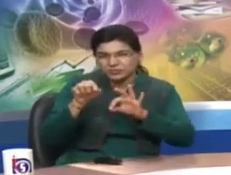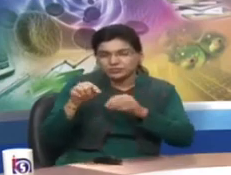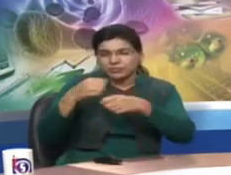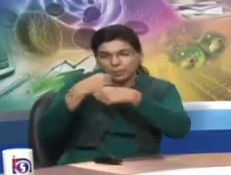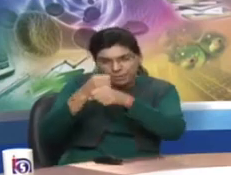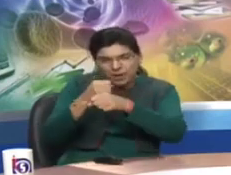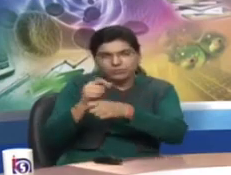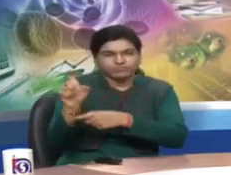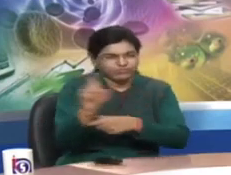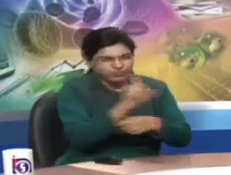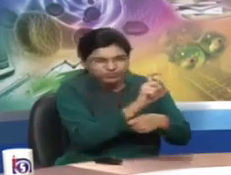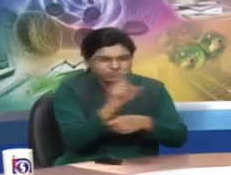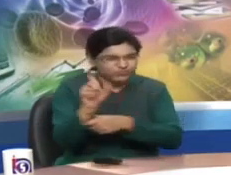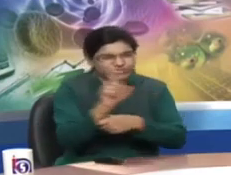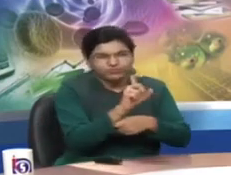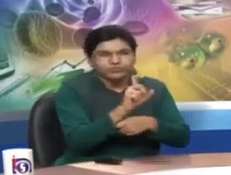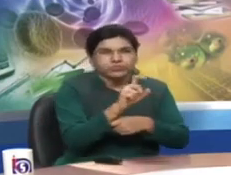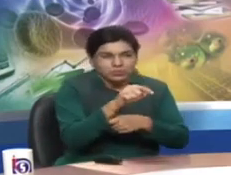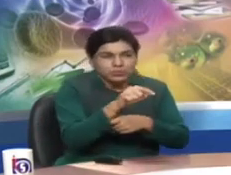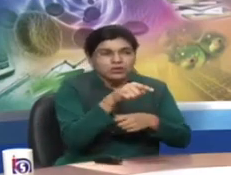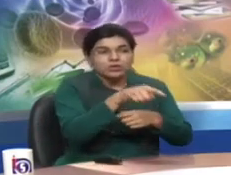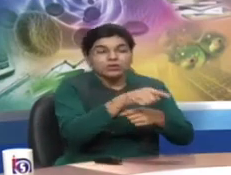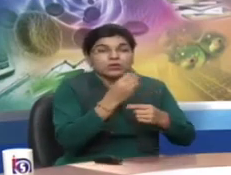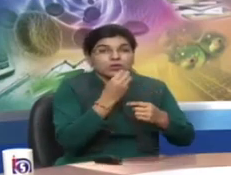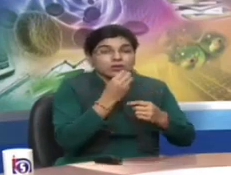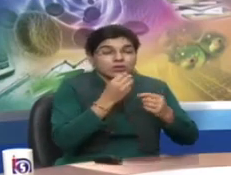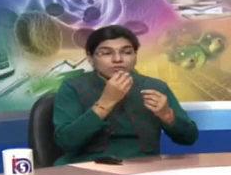There is certain medicine called pesticide